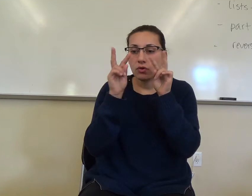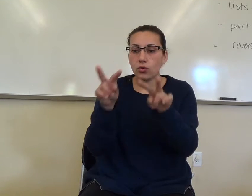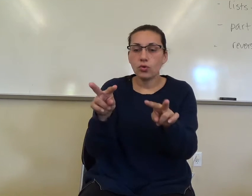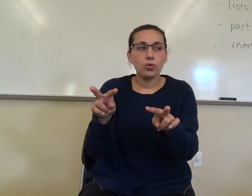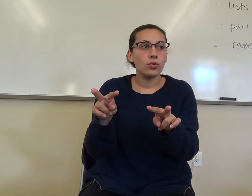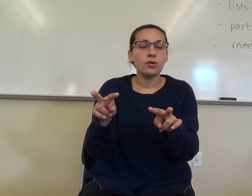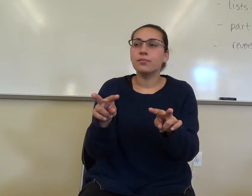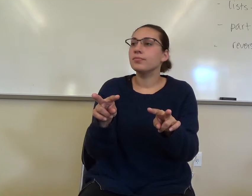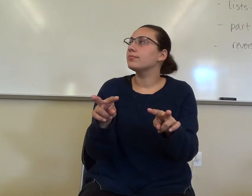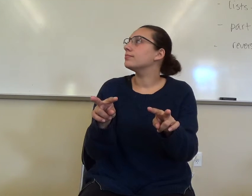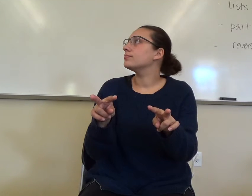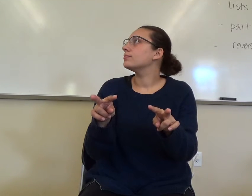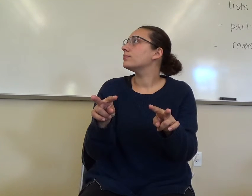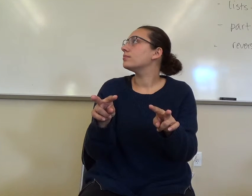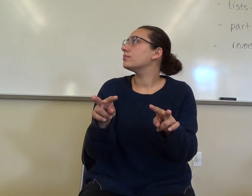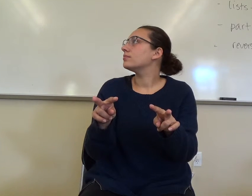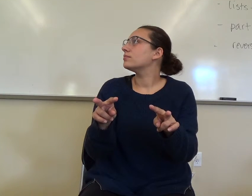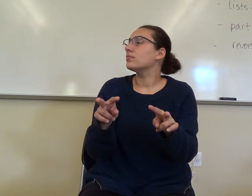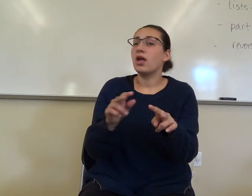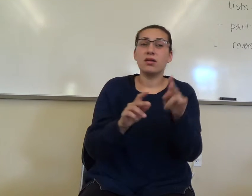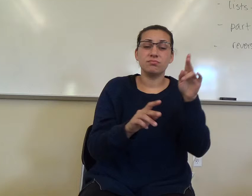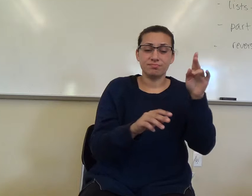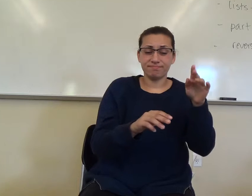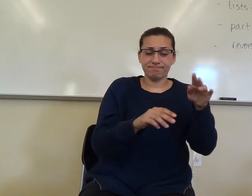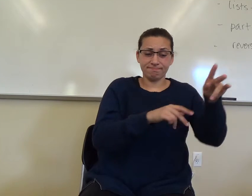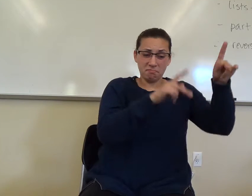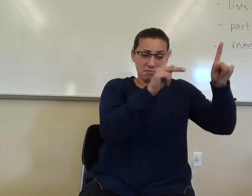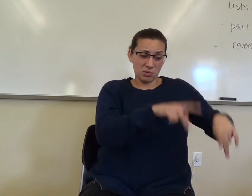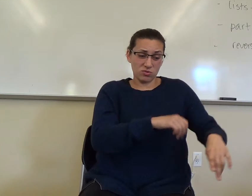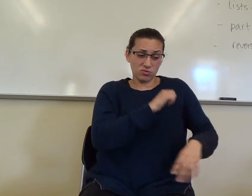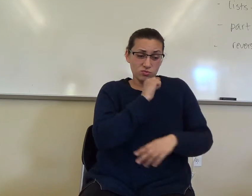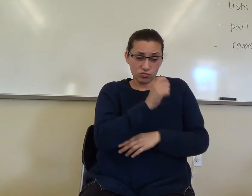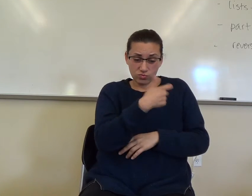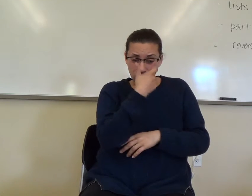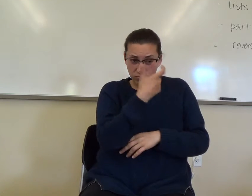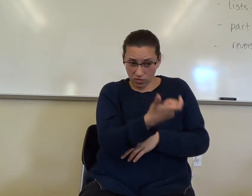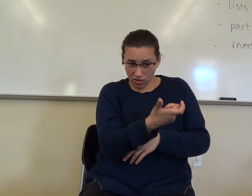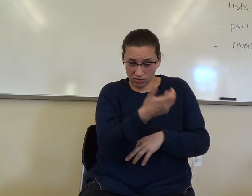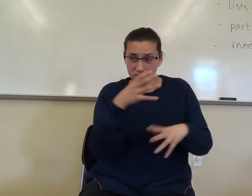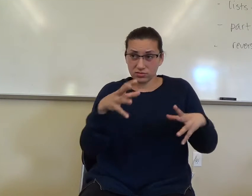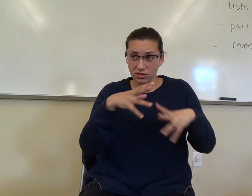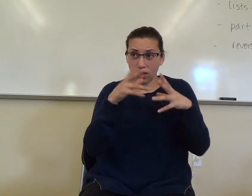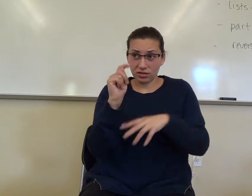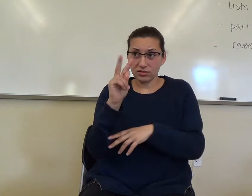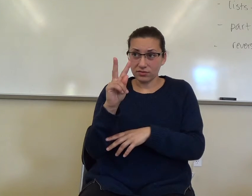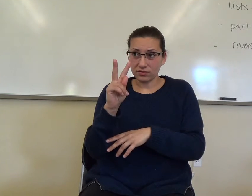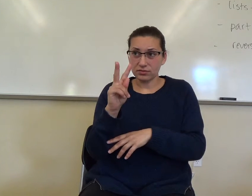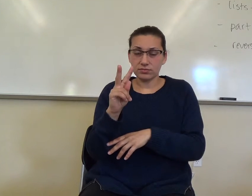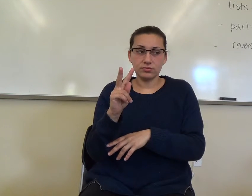people who don't watch much television, that's a reference to viewing. Okay, criminal